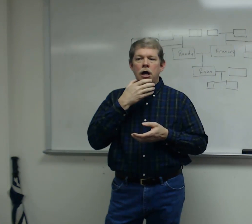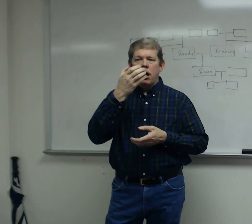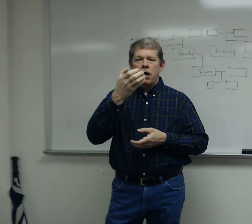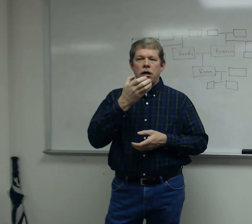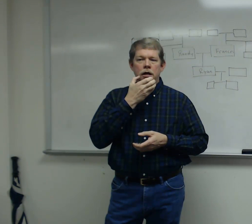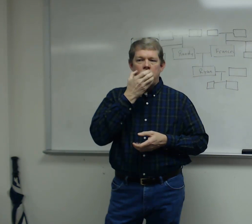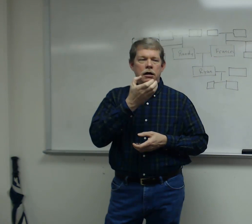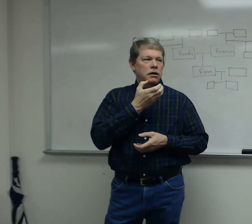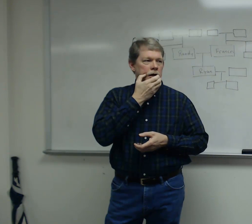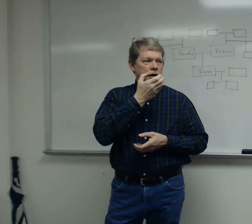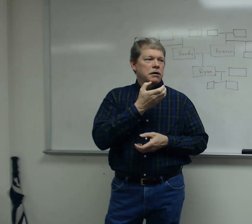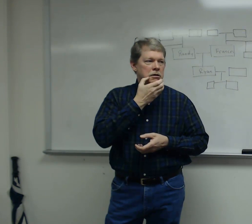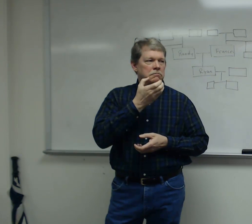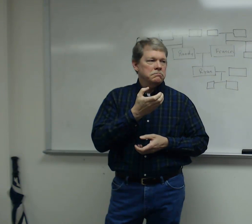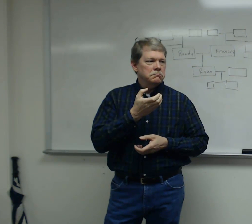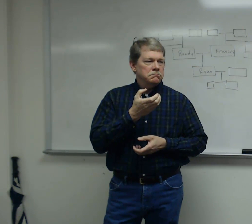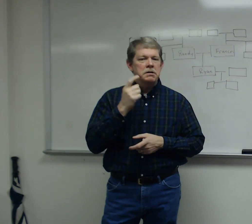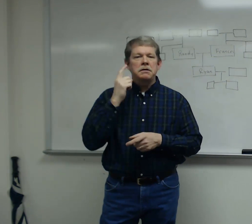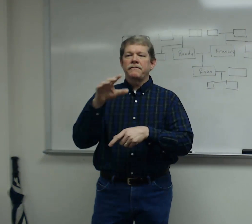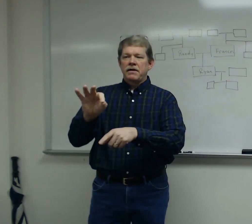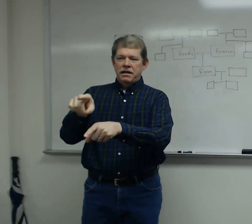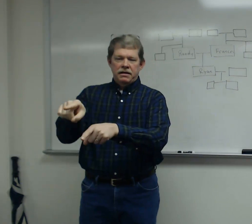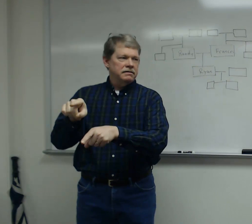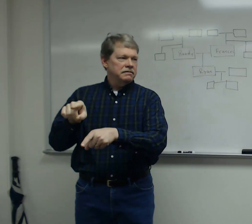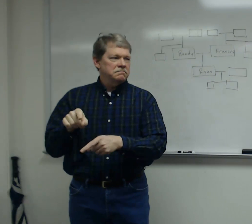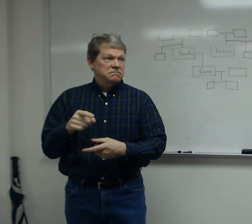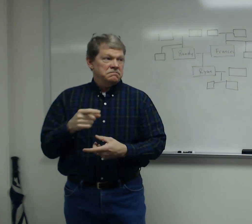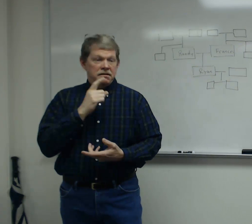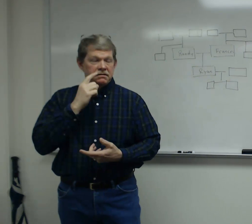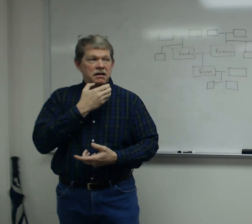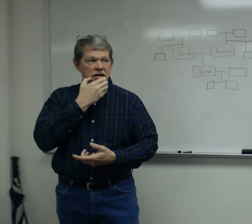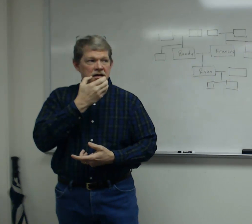And Steve could hear it yelling. So we found the deer,